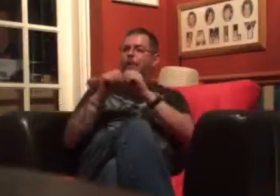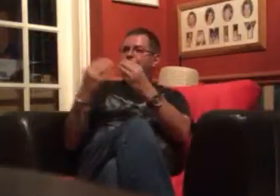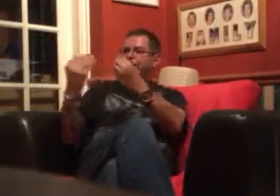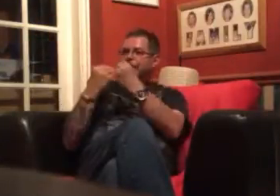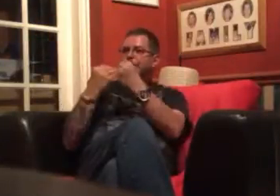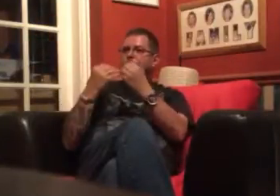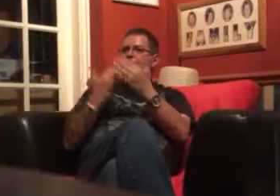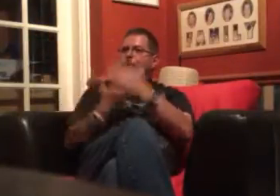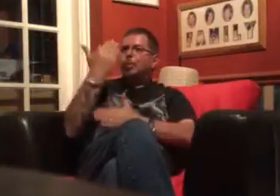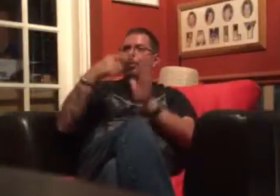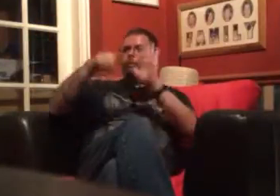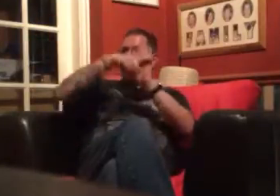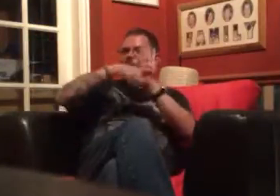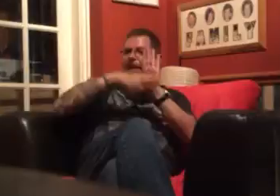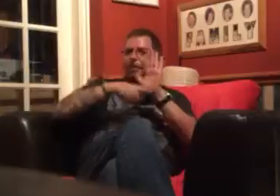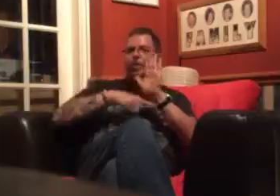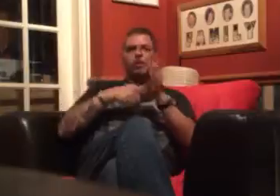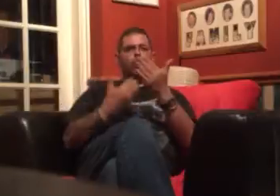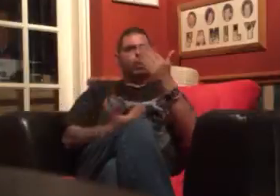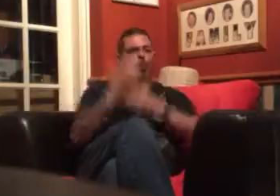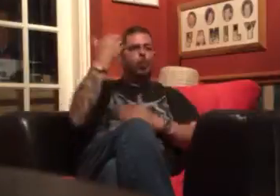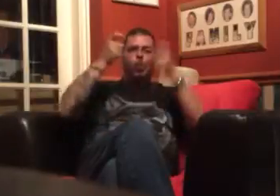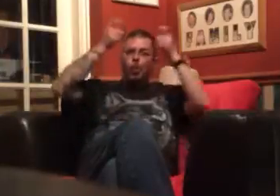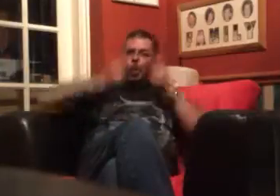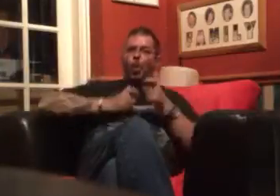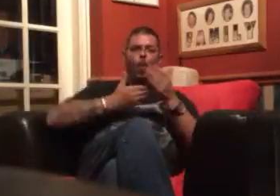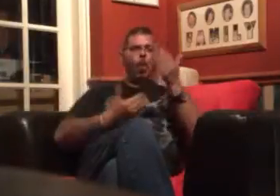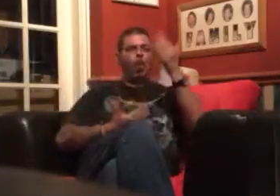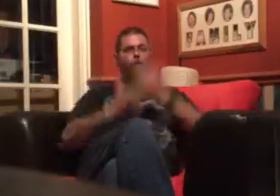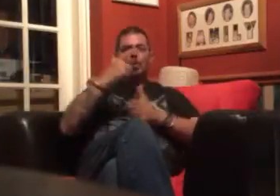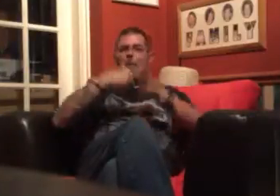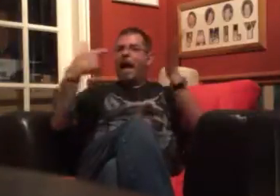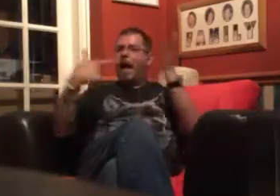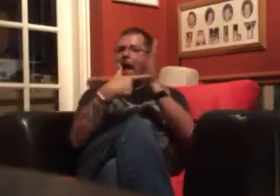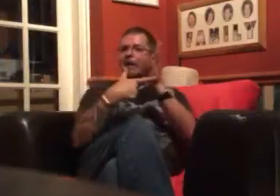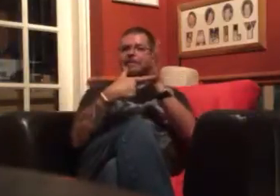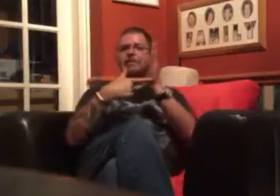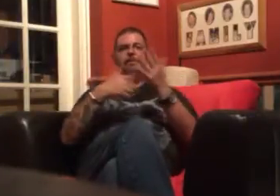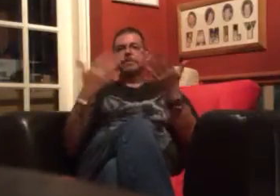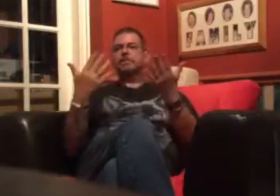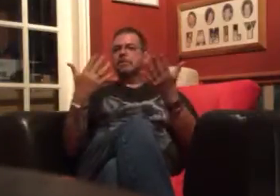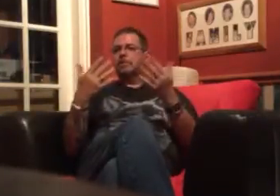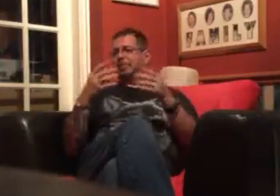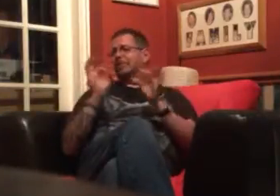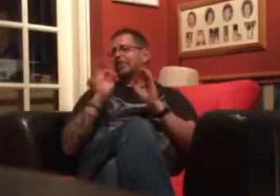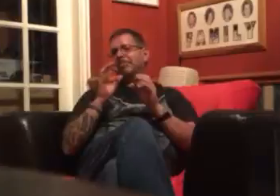this workshop, to have this intensive training, to learn the new regulations, the new legal, the new court jargon, the new acts that were